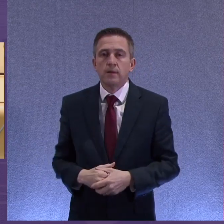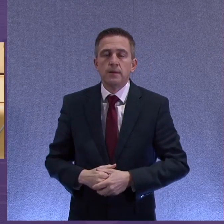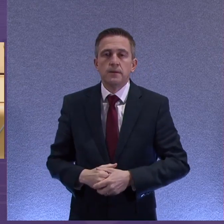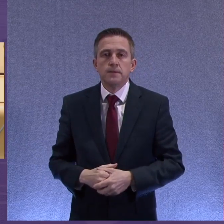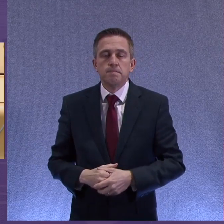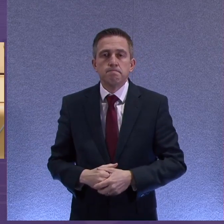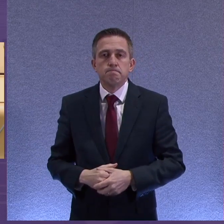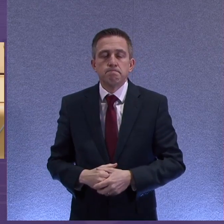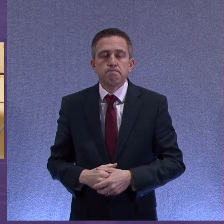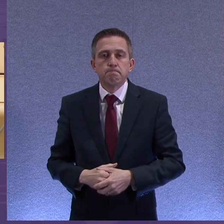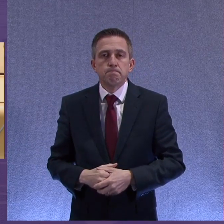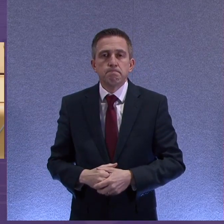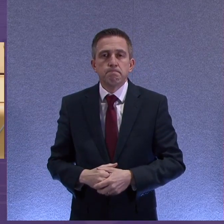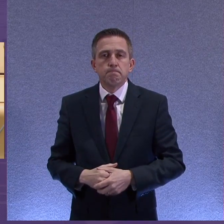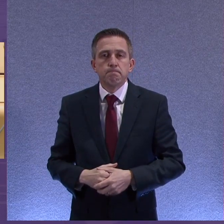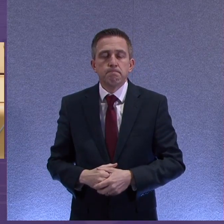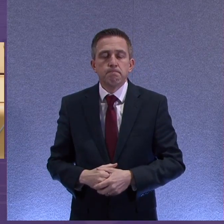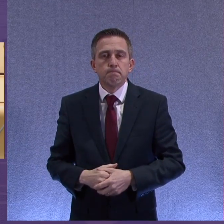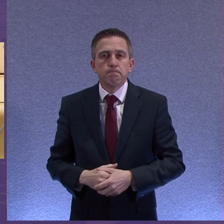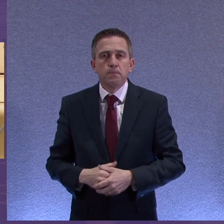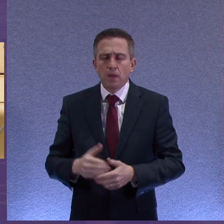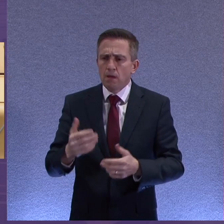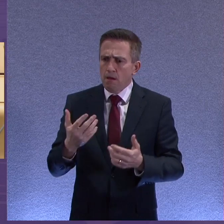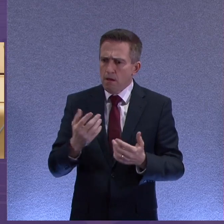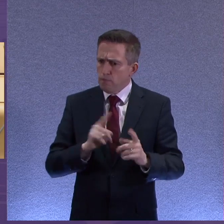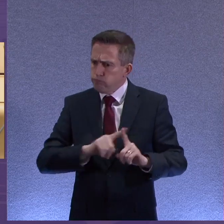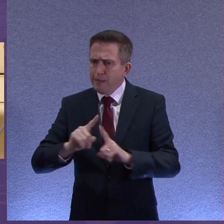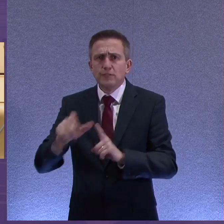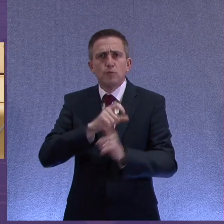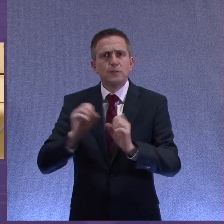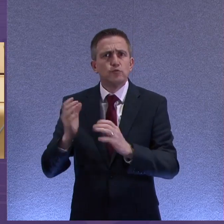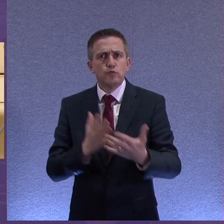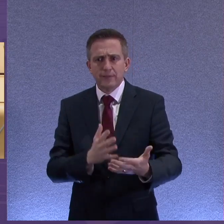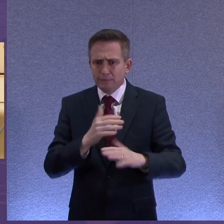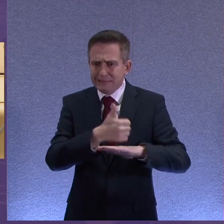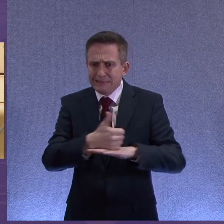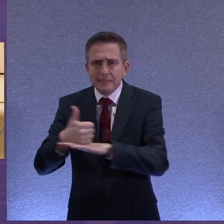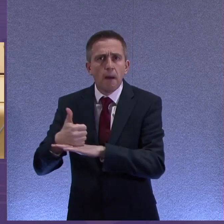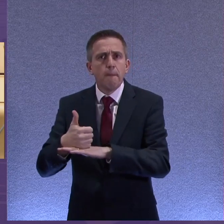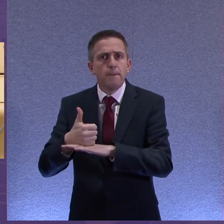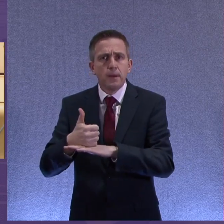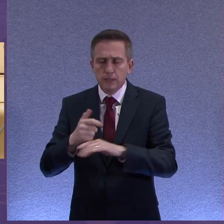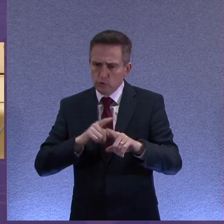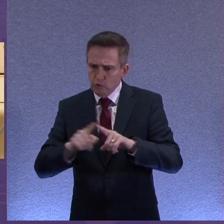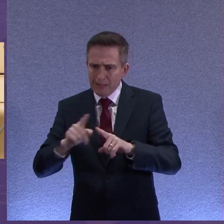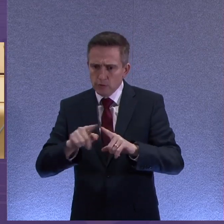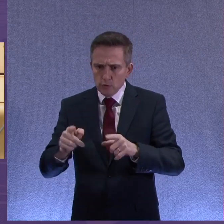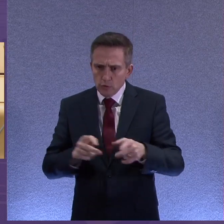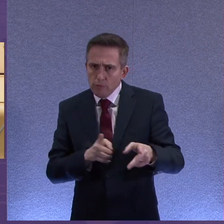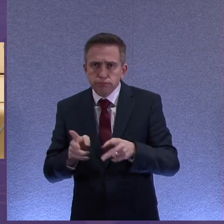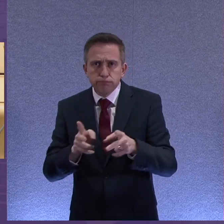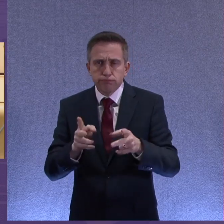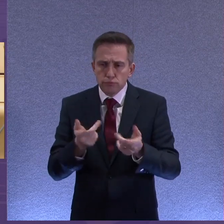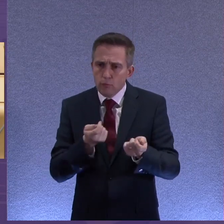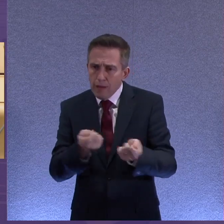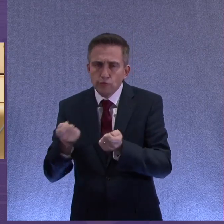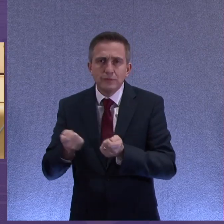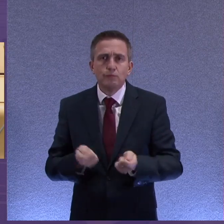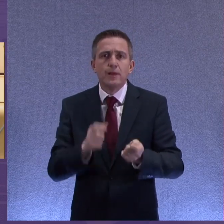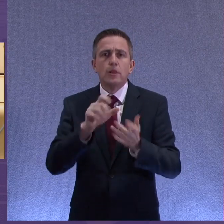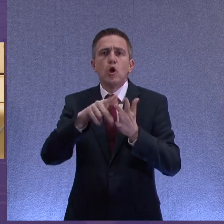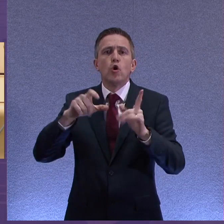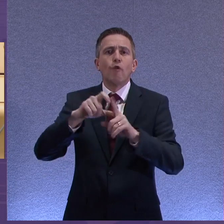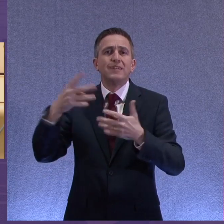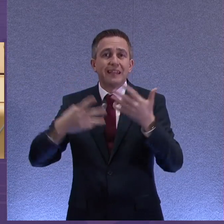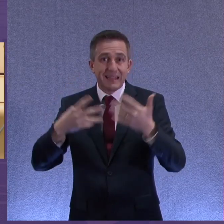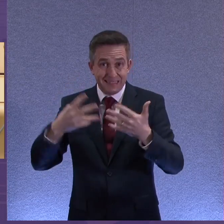also mobilising our community services with a new community pathway for COVID-19. From yesterday, people with